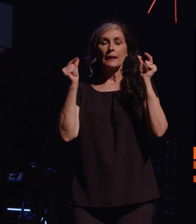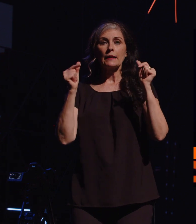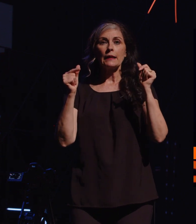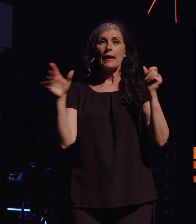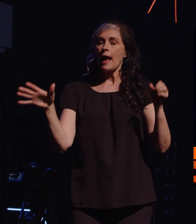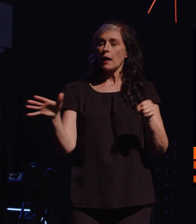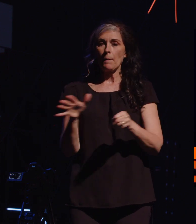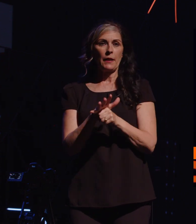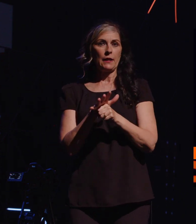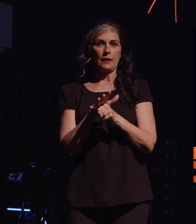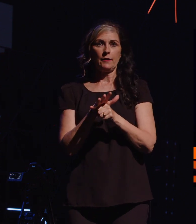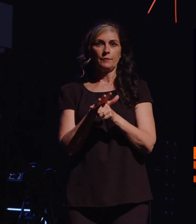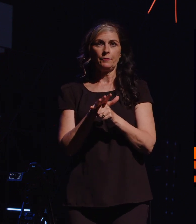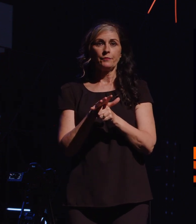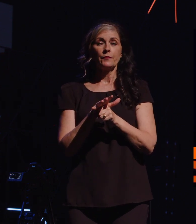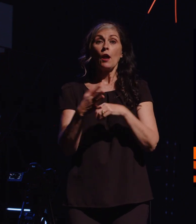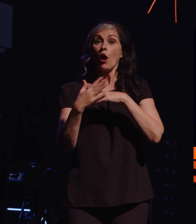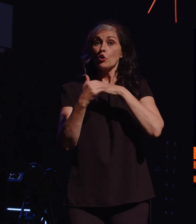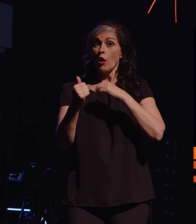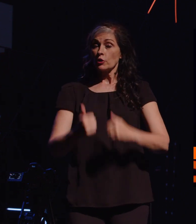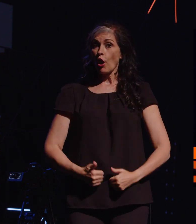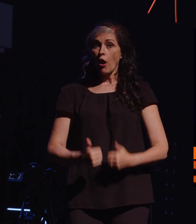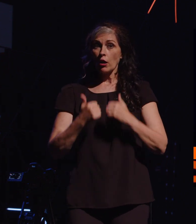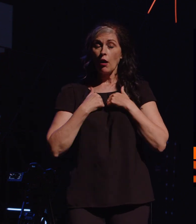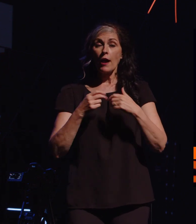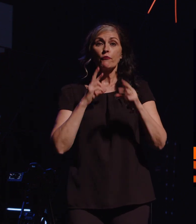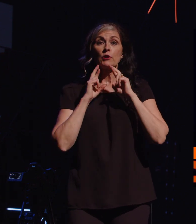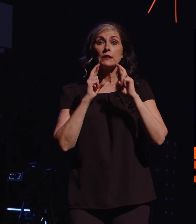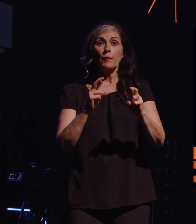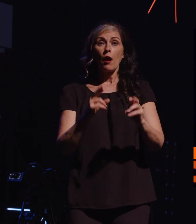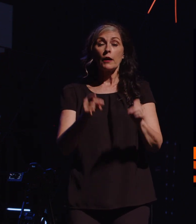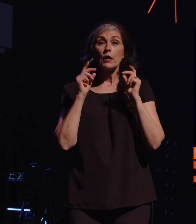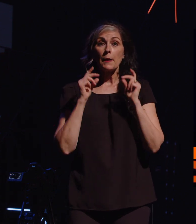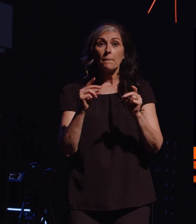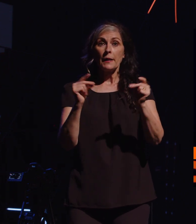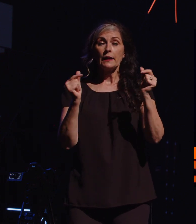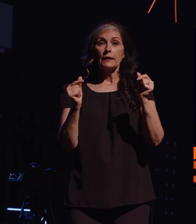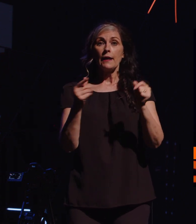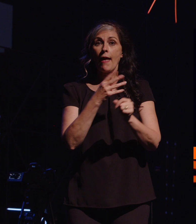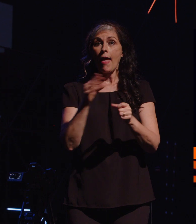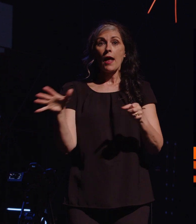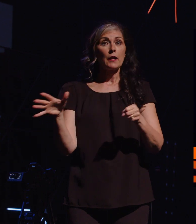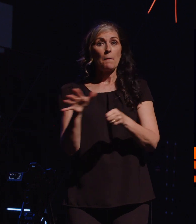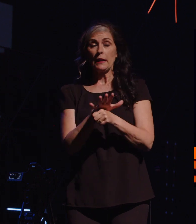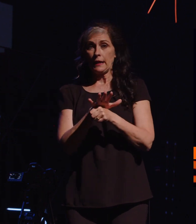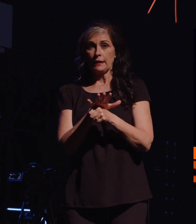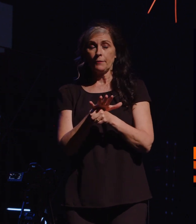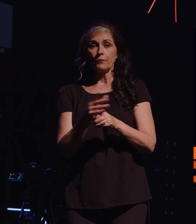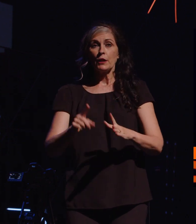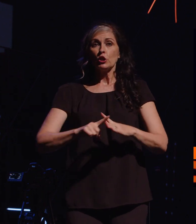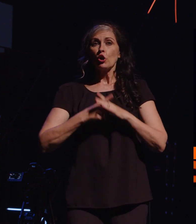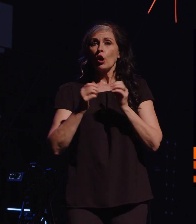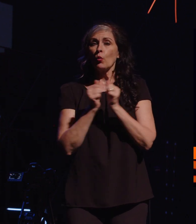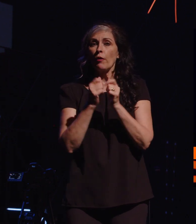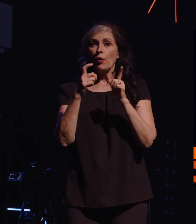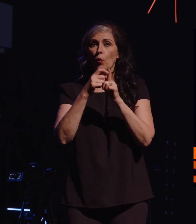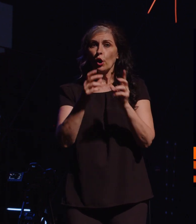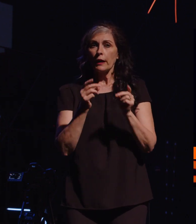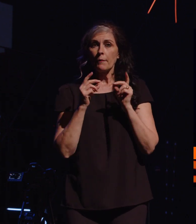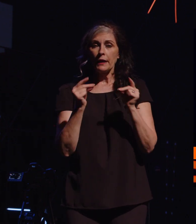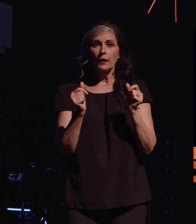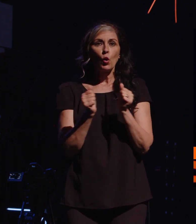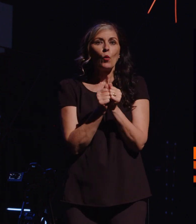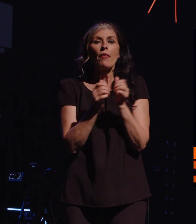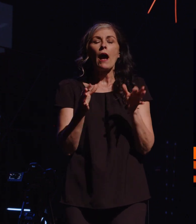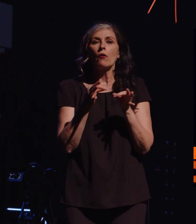completely. His calling on our life, when he calls us, we're supposed to respond immediately and completely. Let's start with immediately. That means